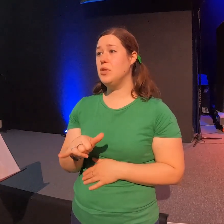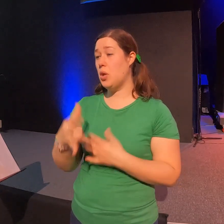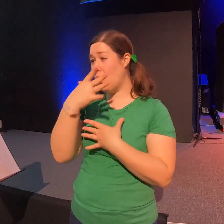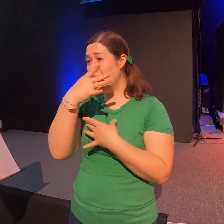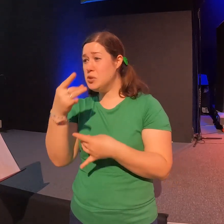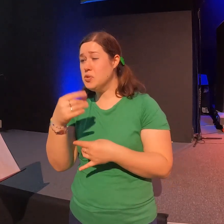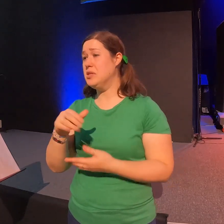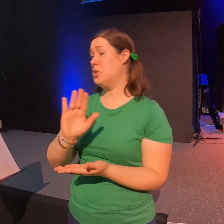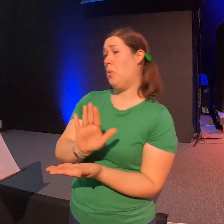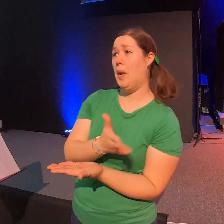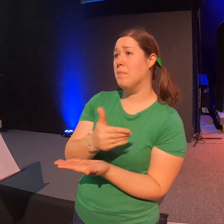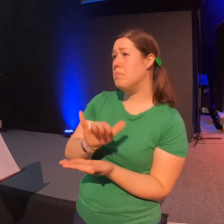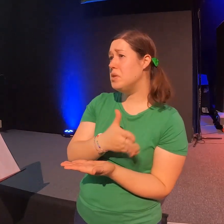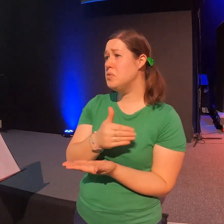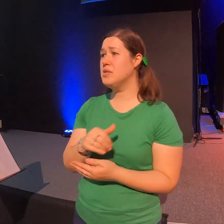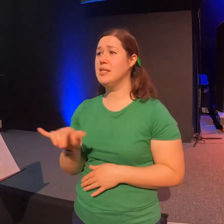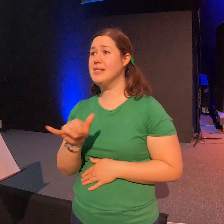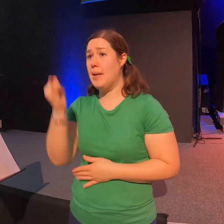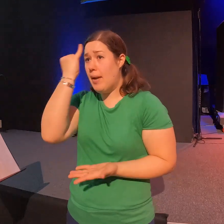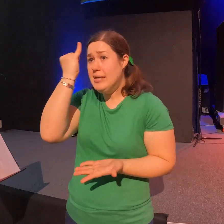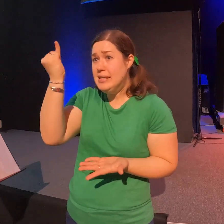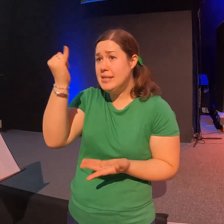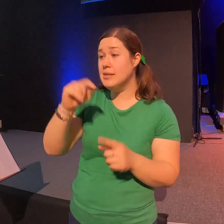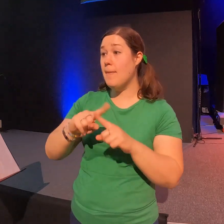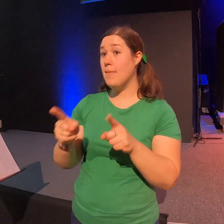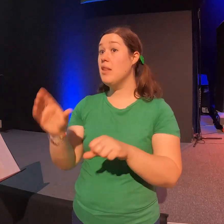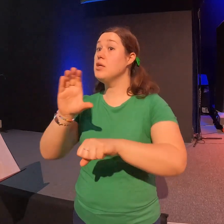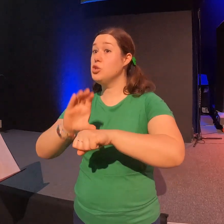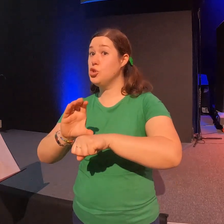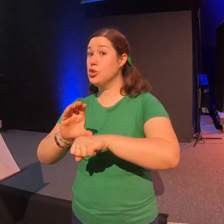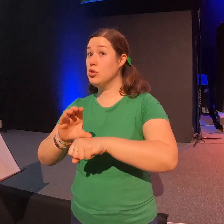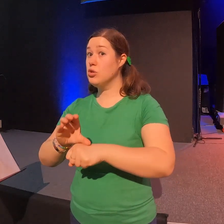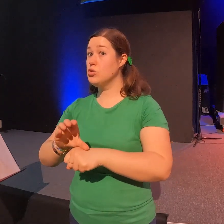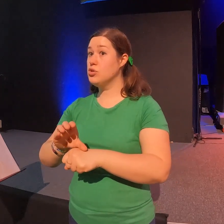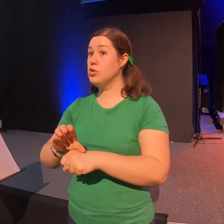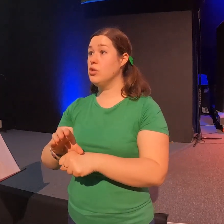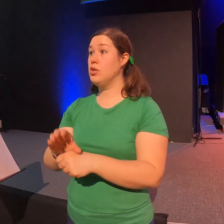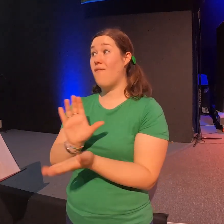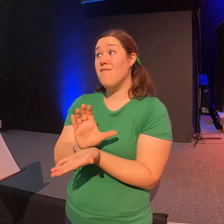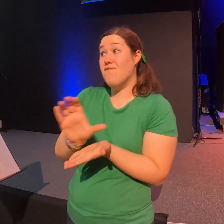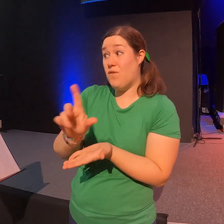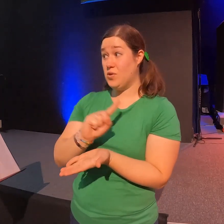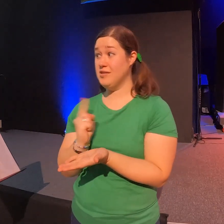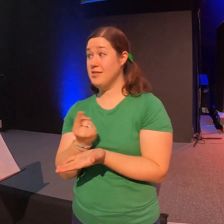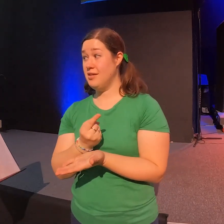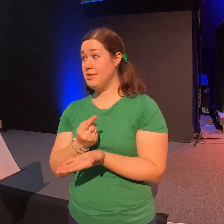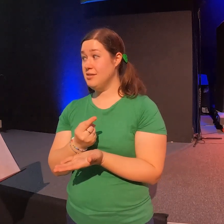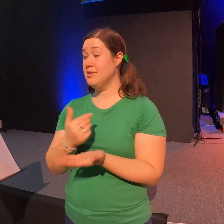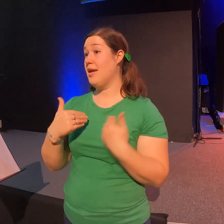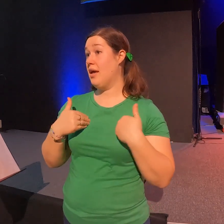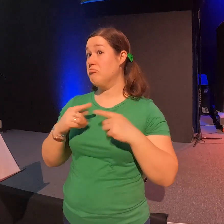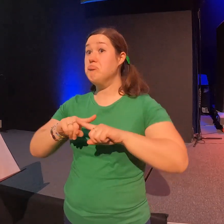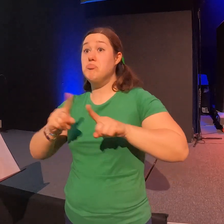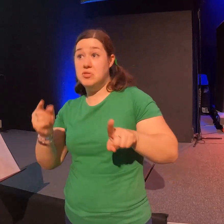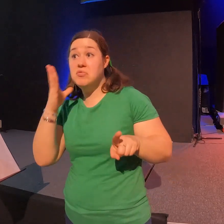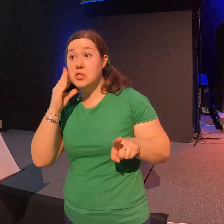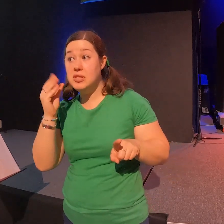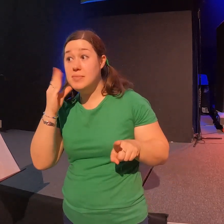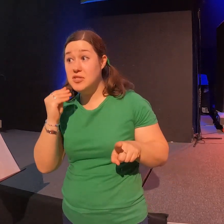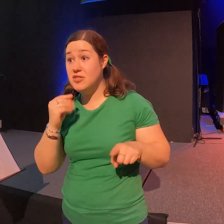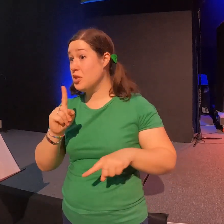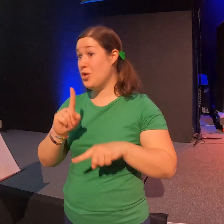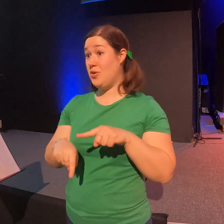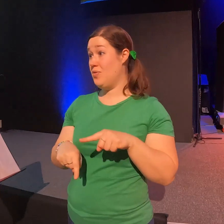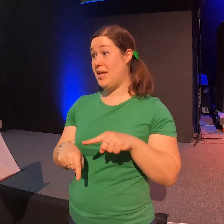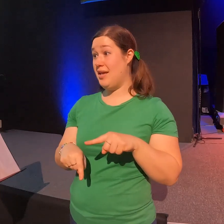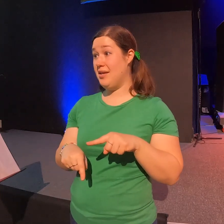be stretched by all kinds of different people and all kinds of different experiences. And let me tell you this, you can't get that